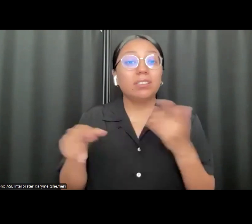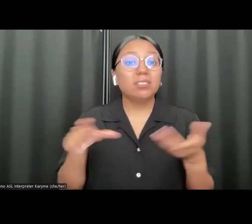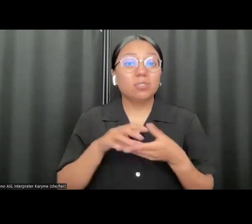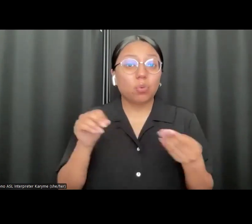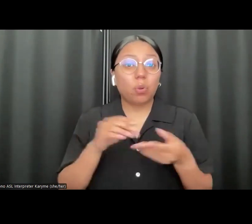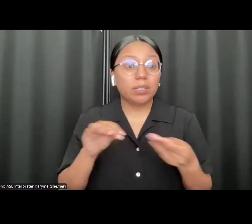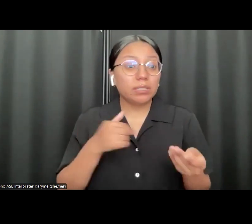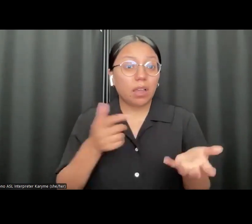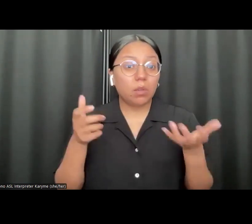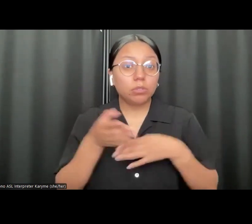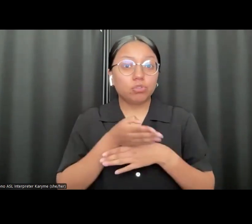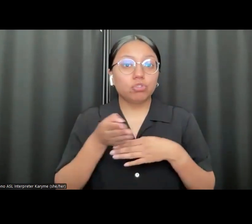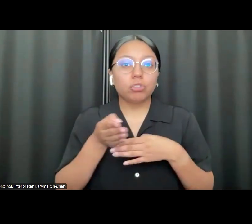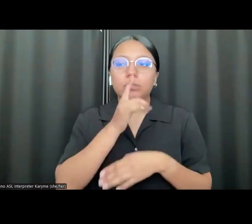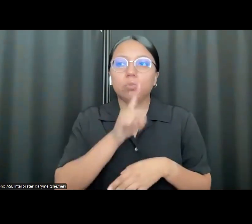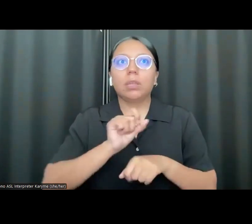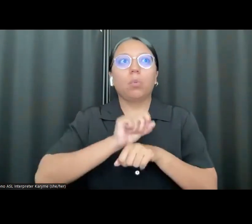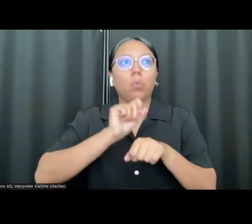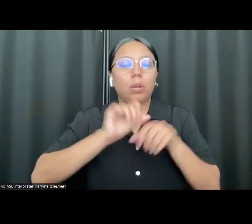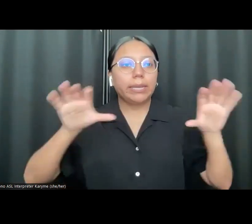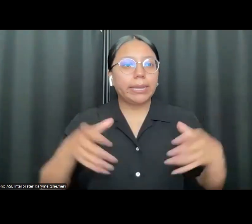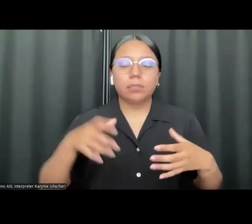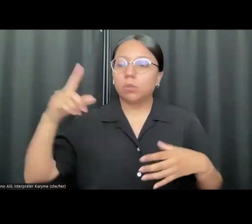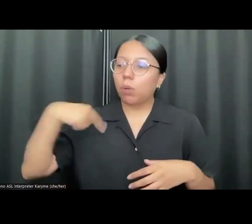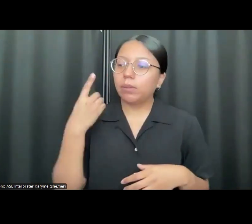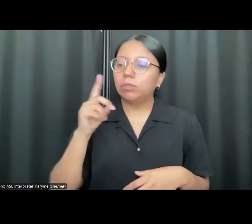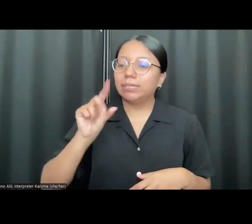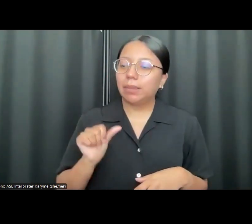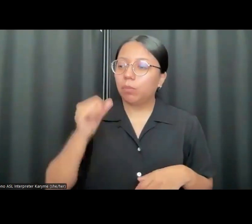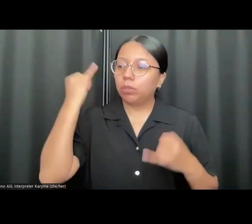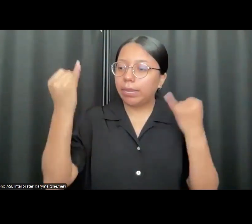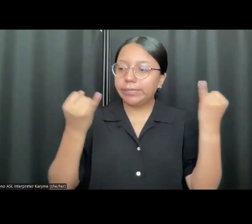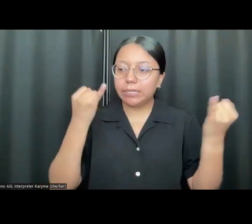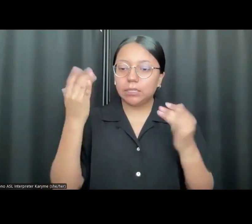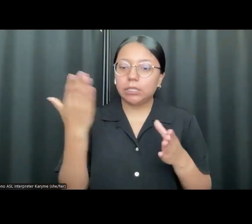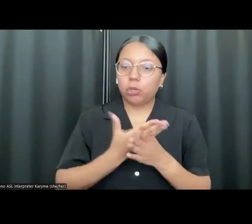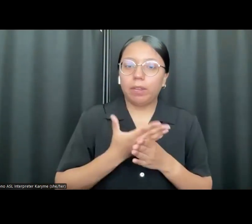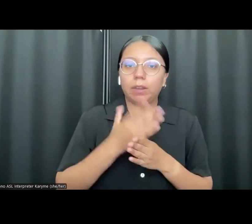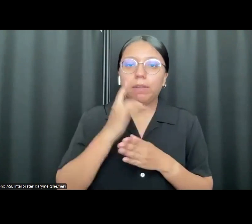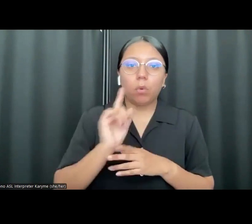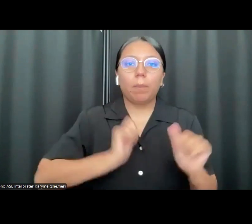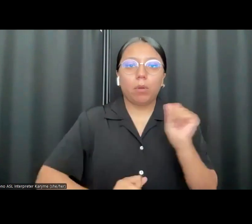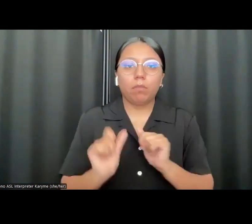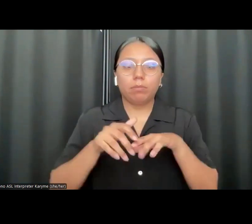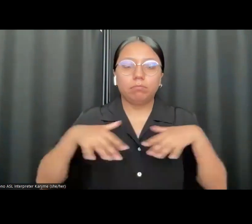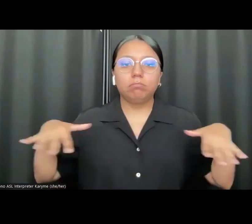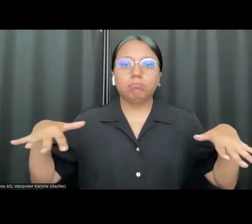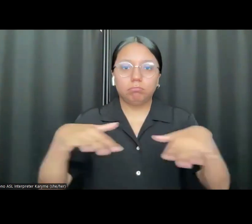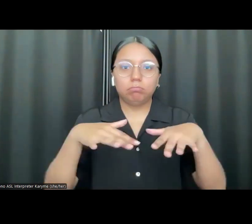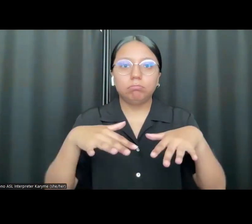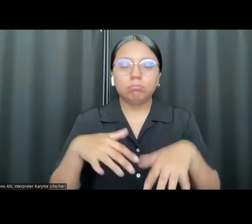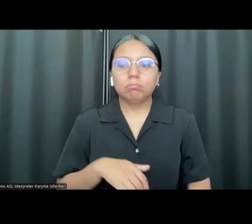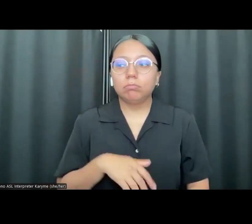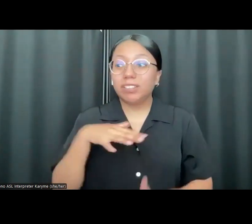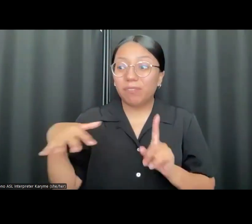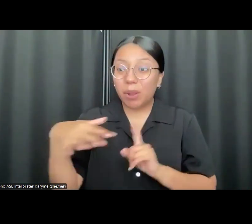wild, disabled ideas that intervene into disabled performance space in environments we don't control, which are the environments